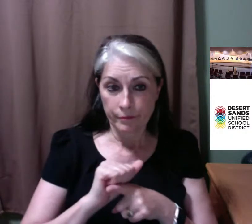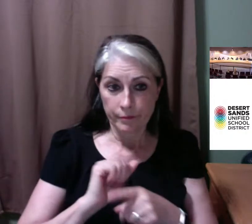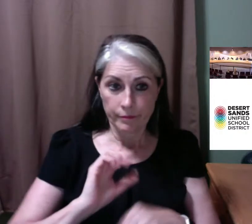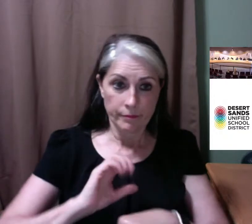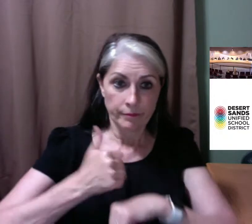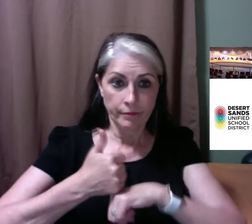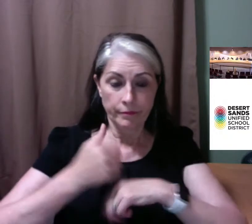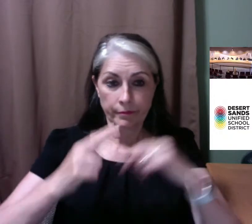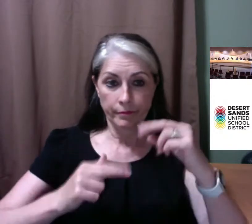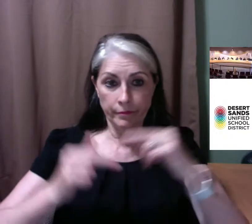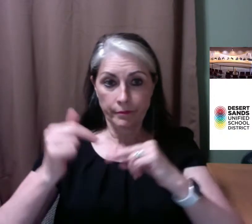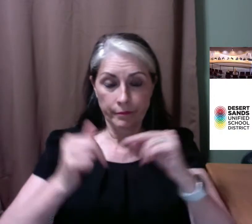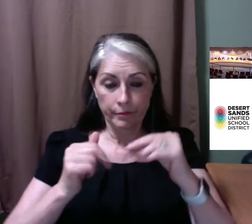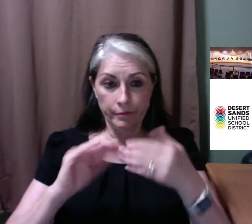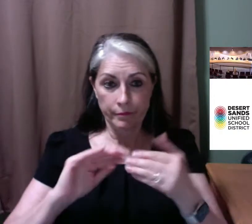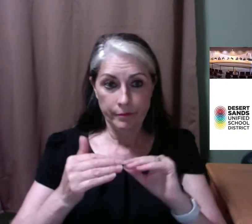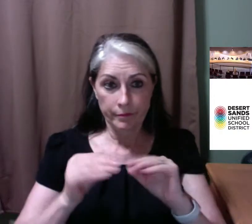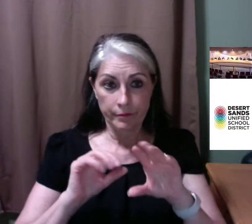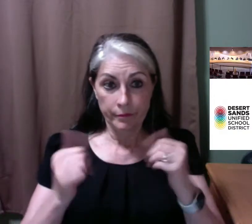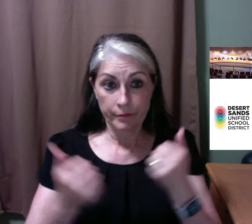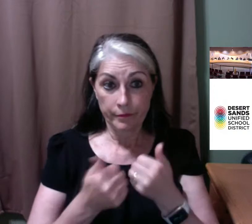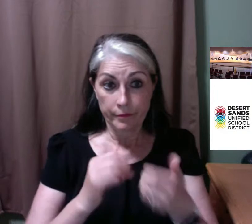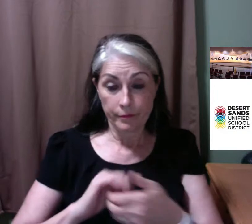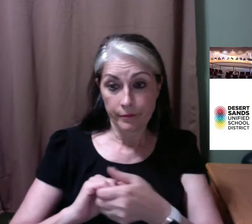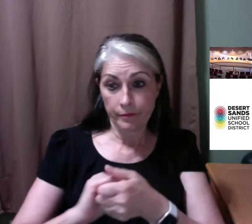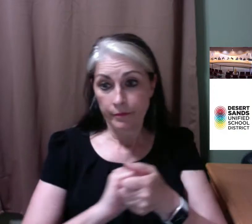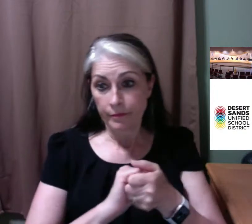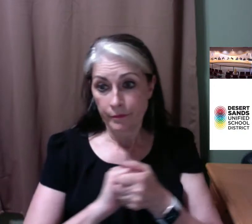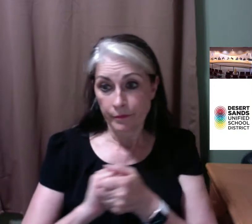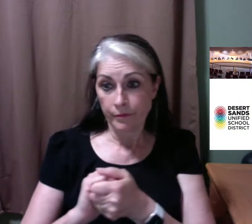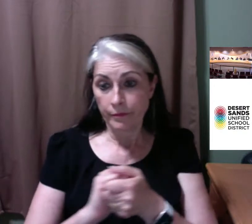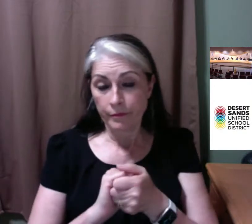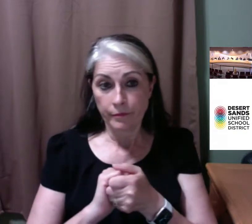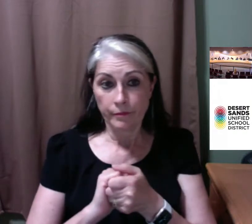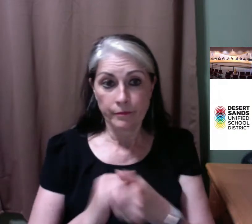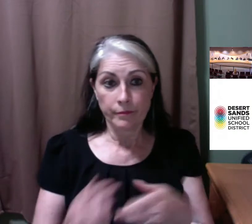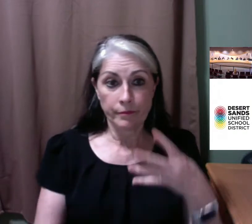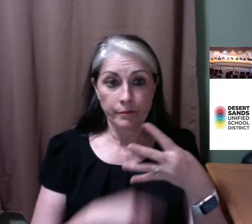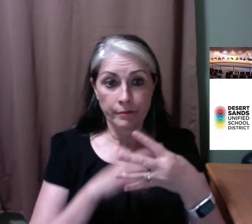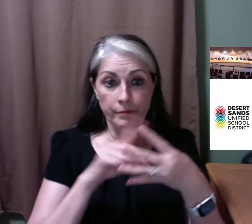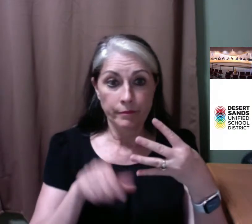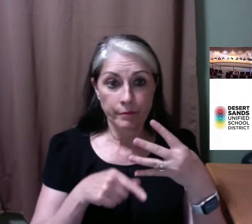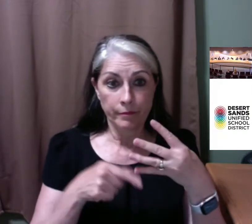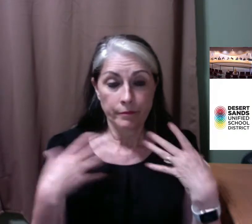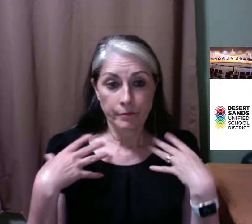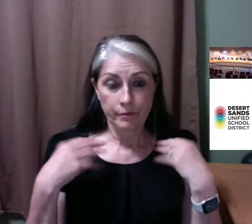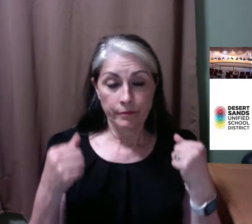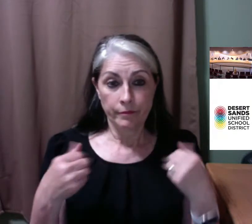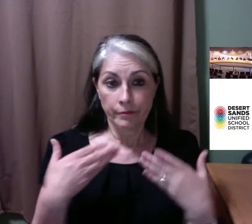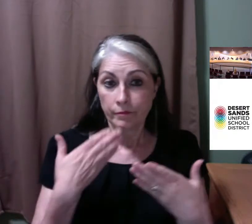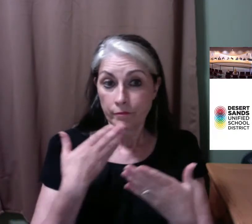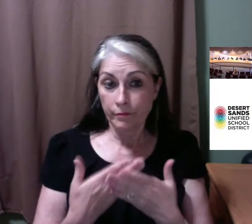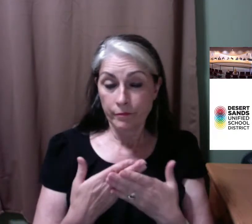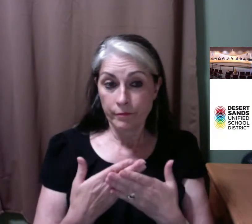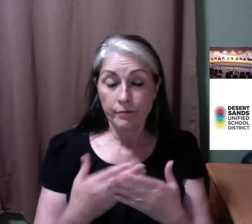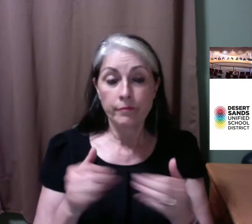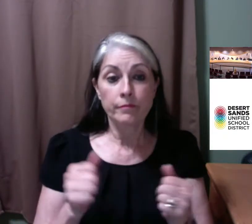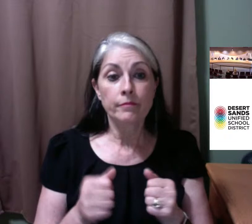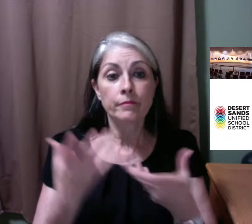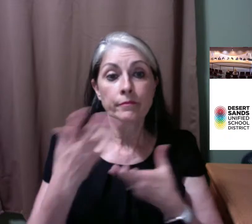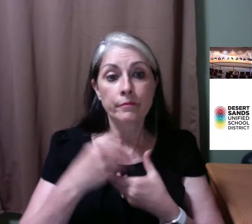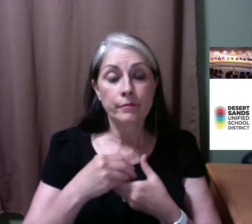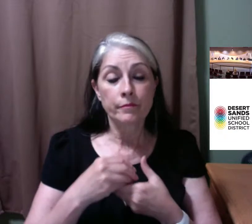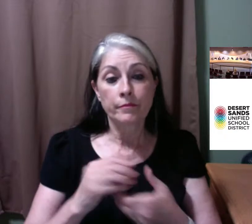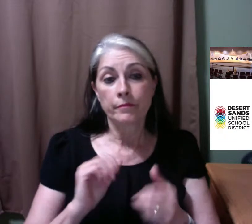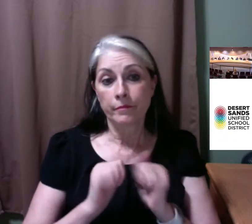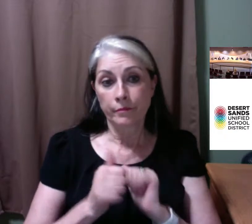community agency and partnerships. Number four, health and wellness for students includes supports for sports